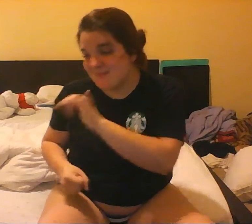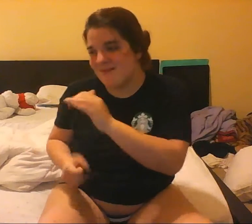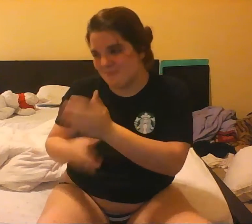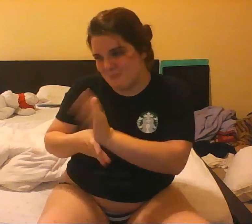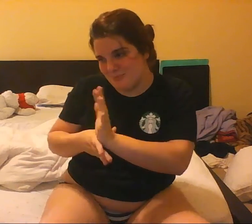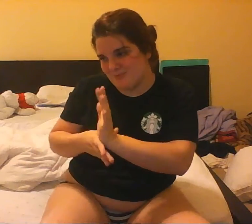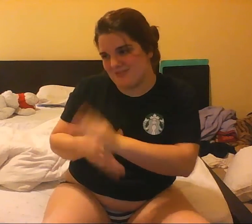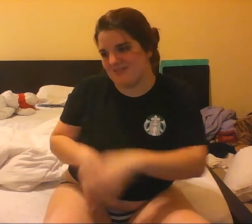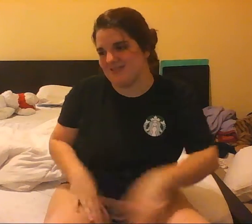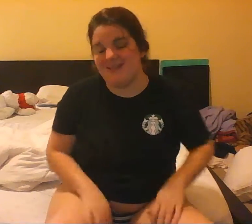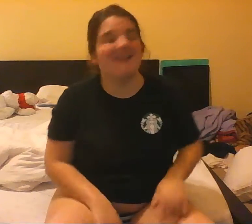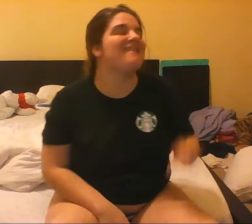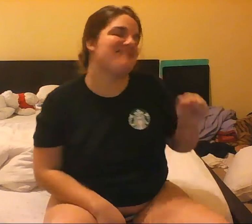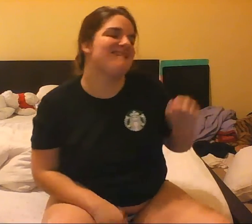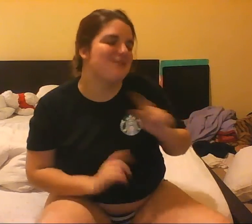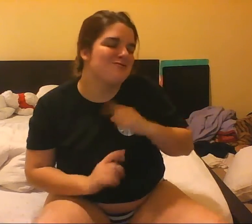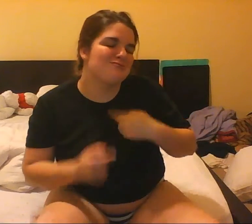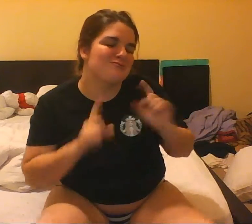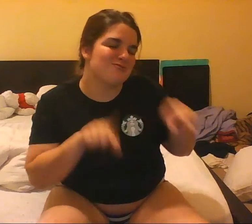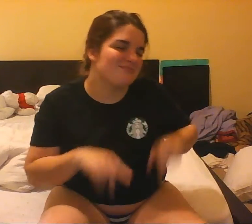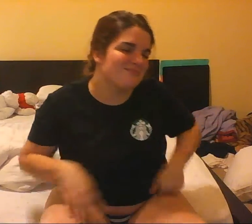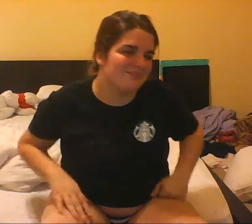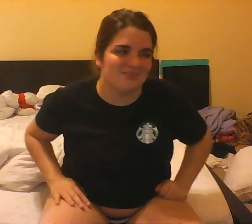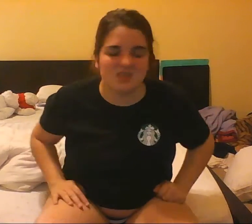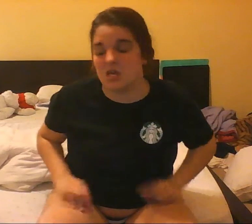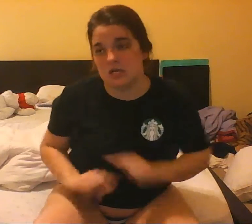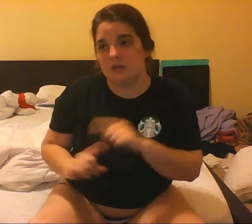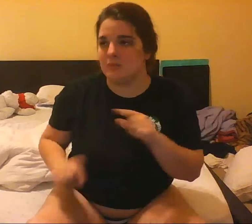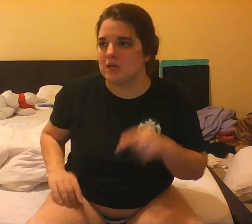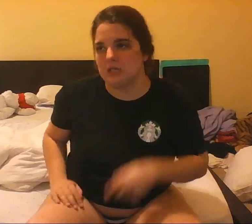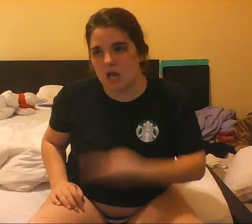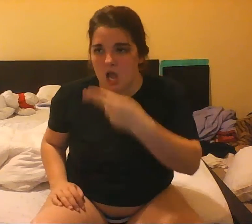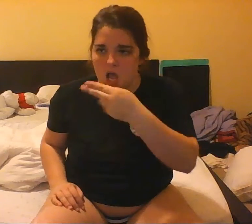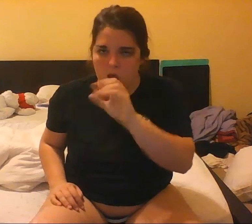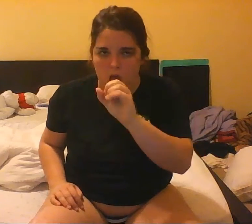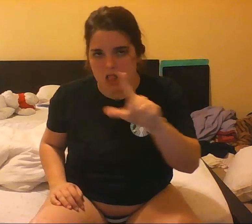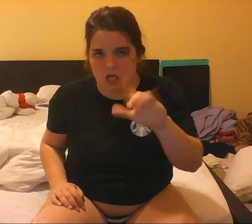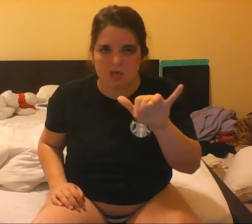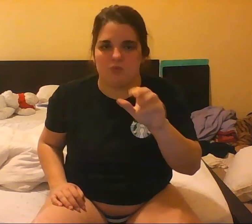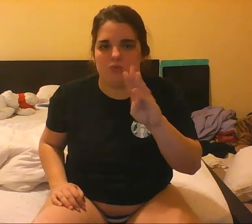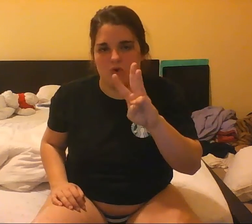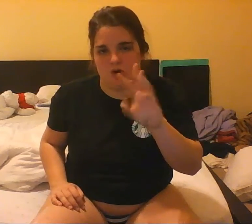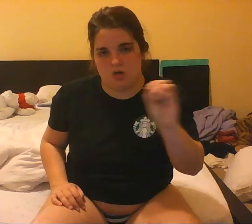produced. I agree. But Hollywood had no problem producing a little film/book series you might have